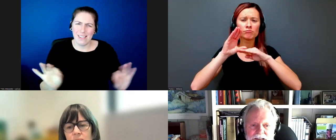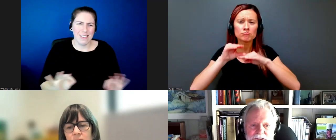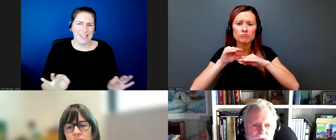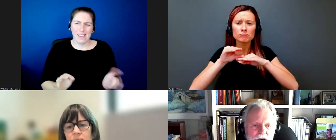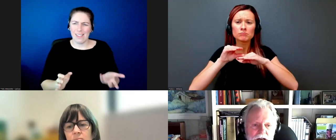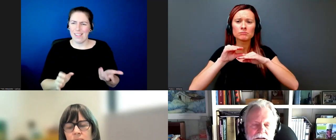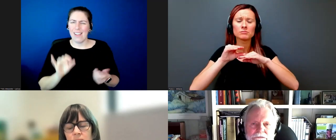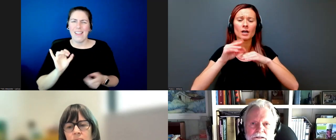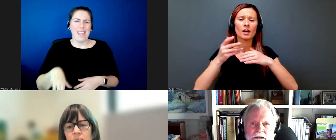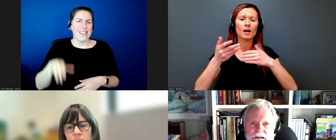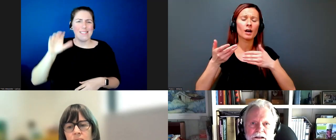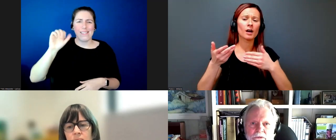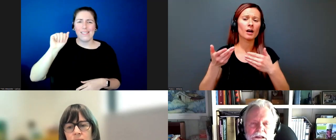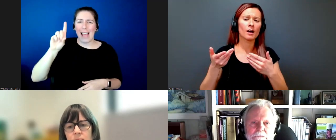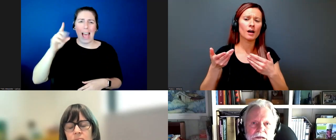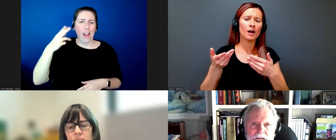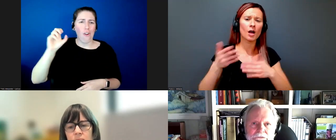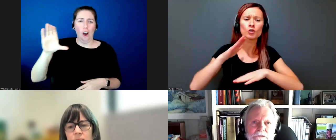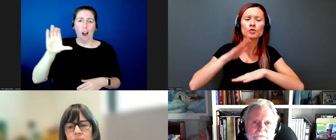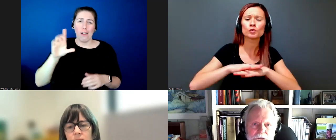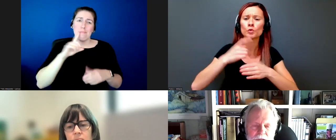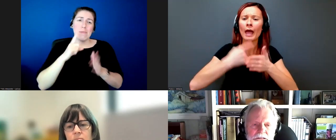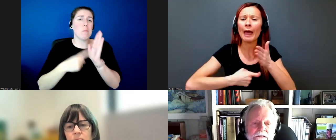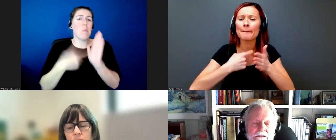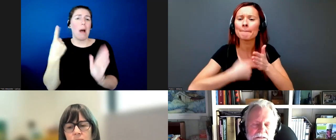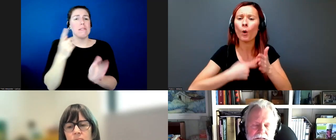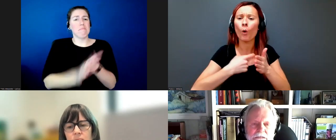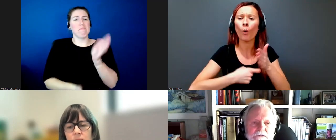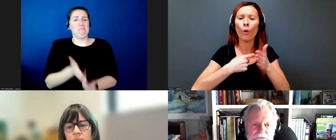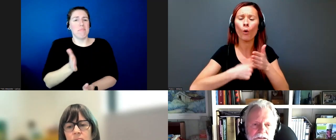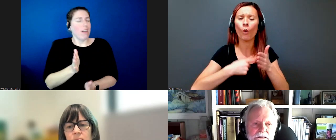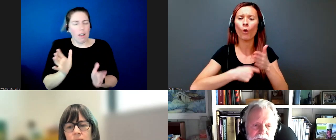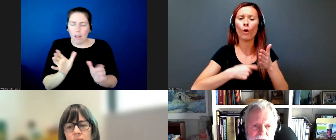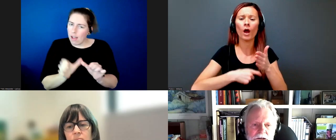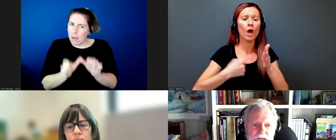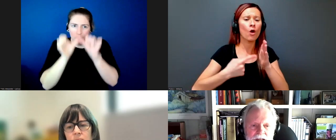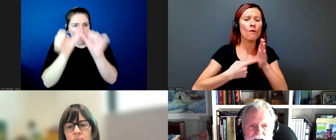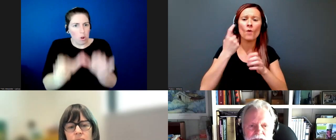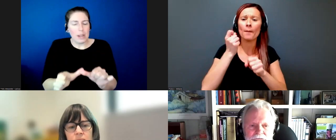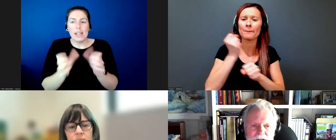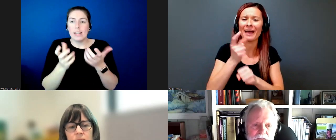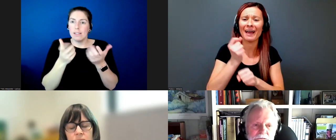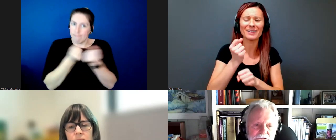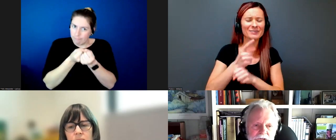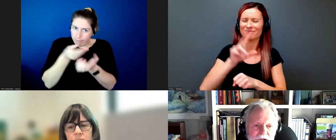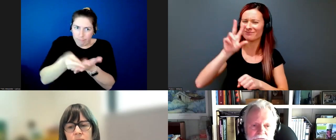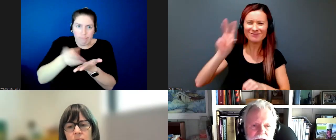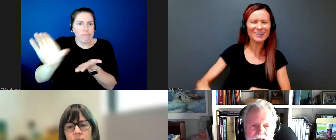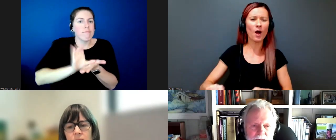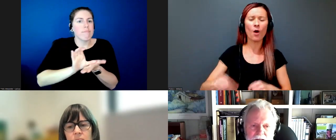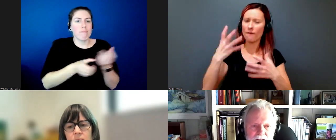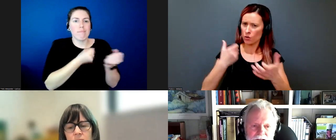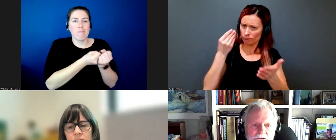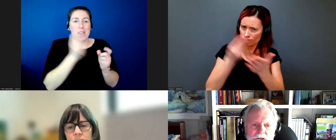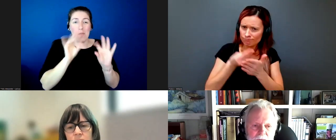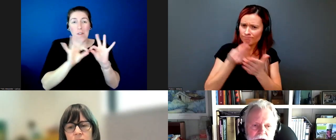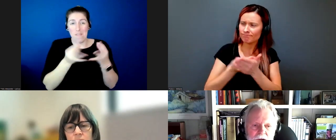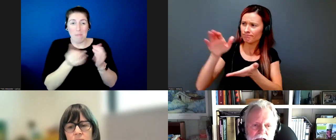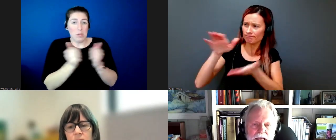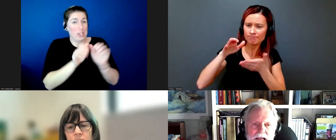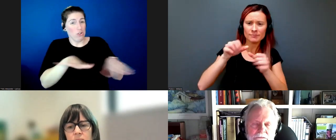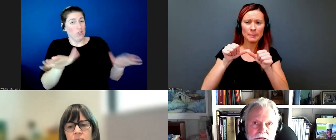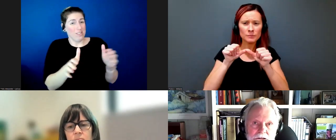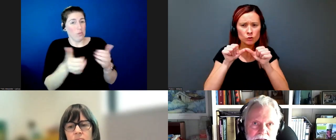they're one-off. We need meaningful, permanent, sustainable funding and support for families with children with disabilities, no doubt about